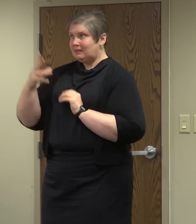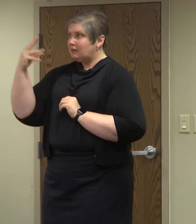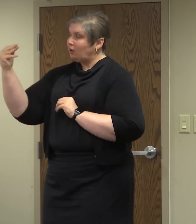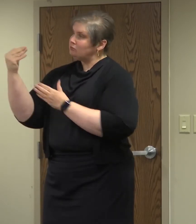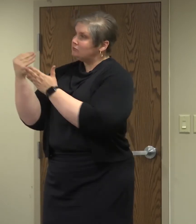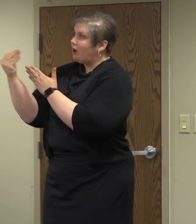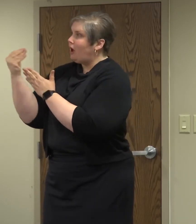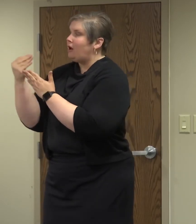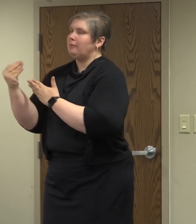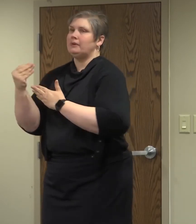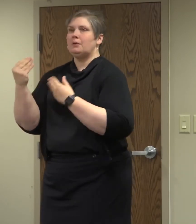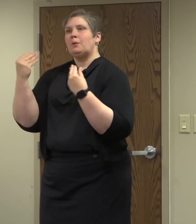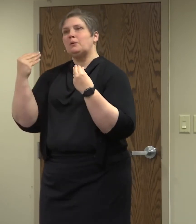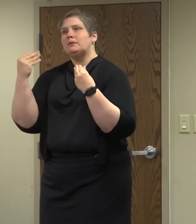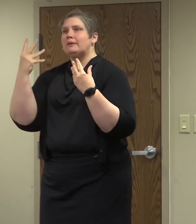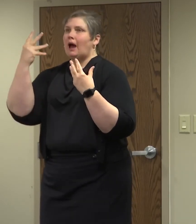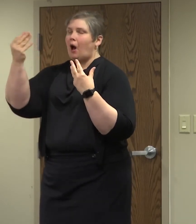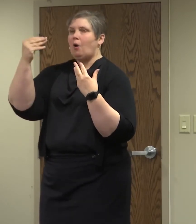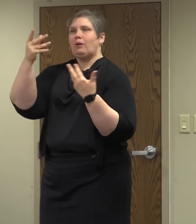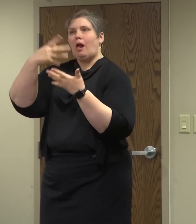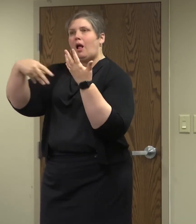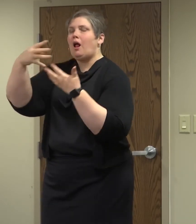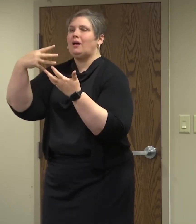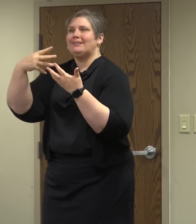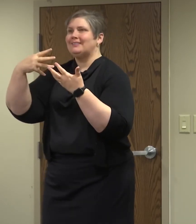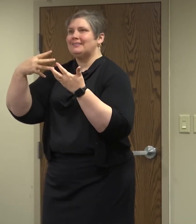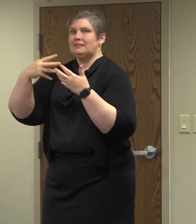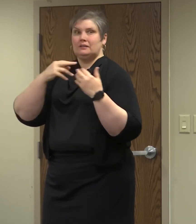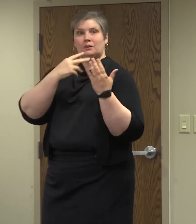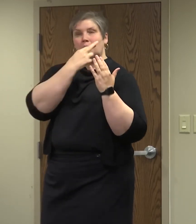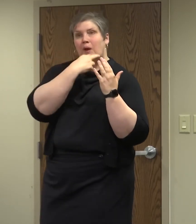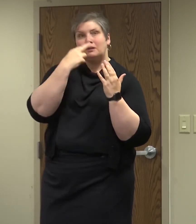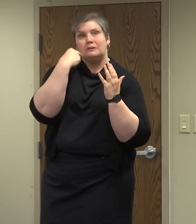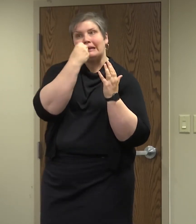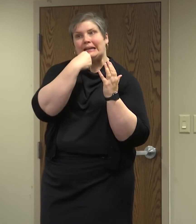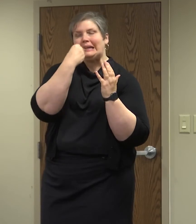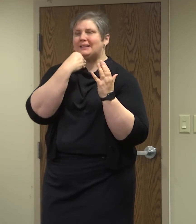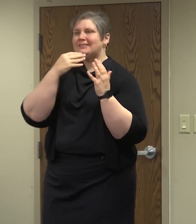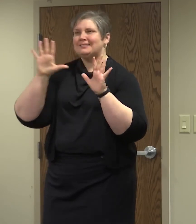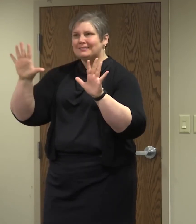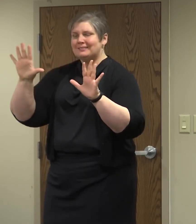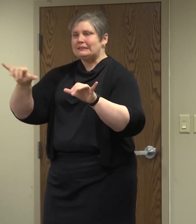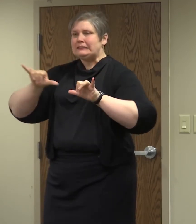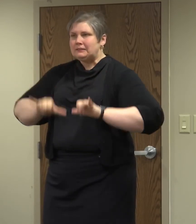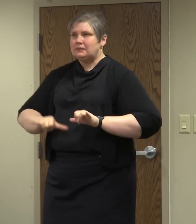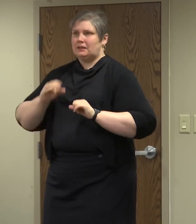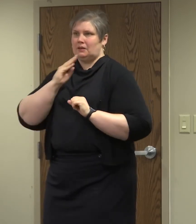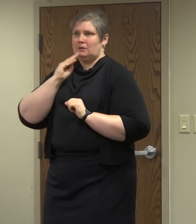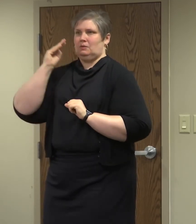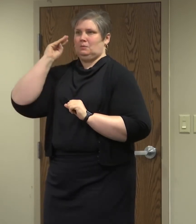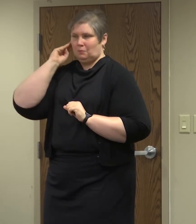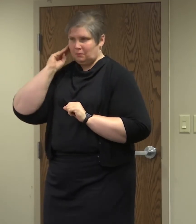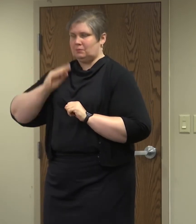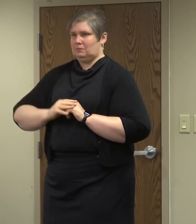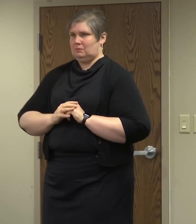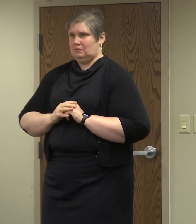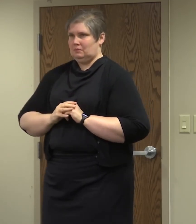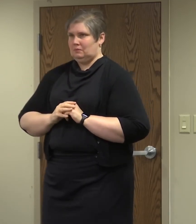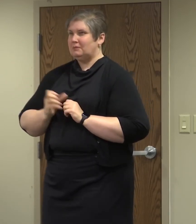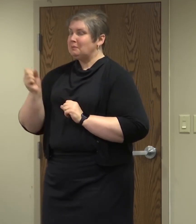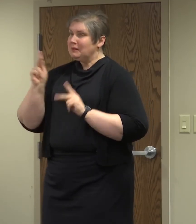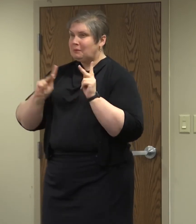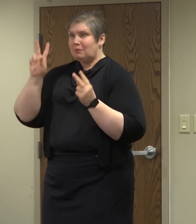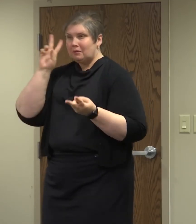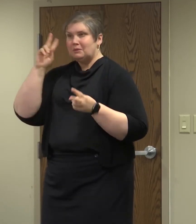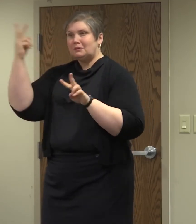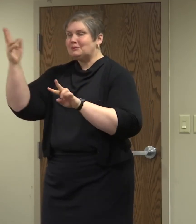you cannot potentially transmit the disease. So we need to make sure that people understand that the same things need to apply that